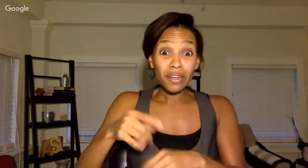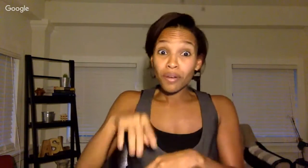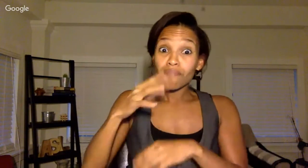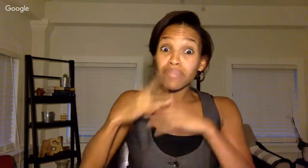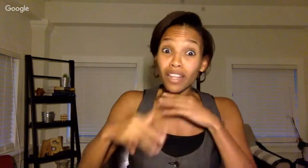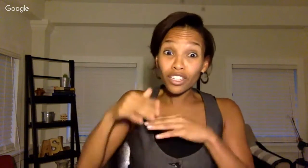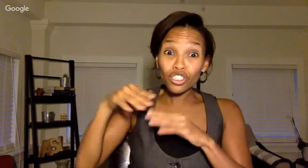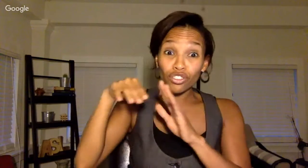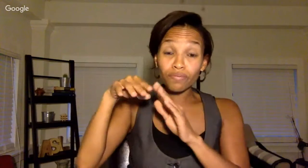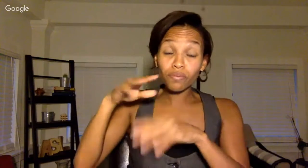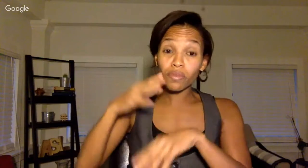blood